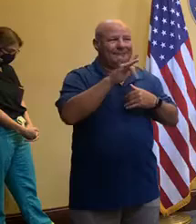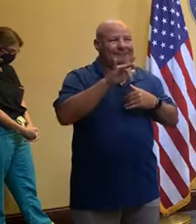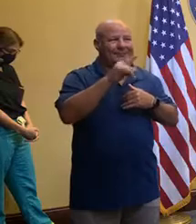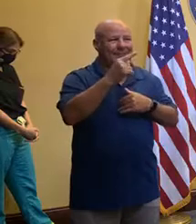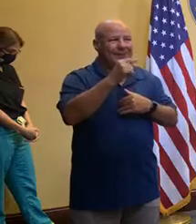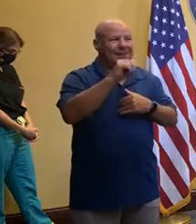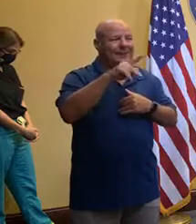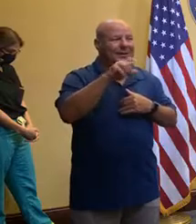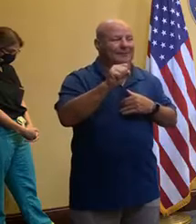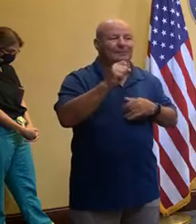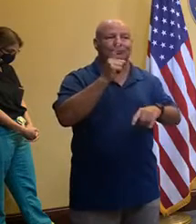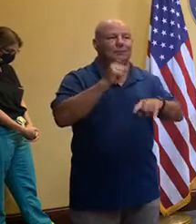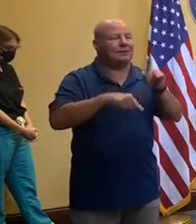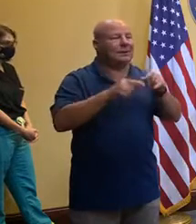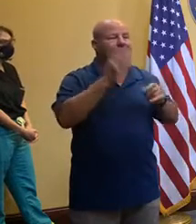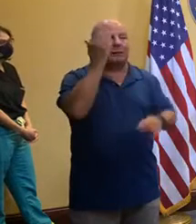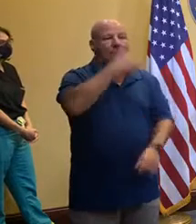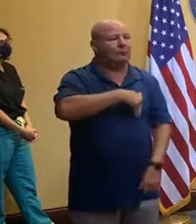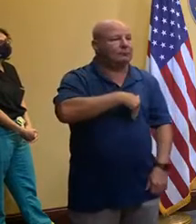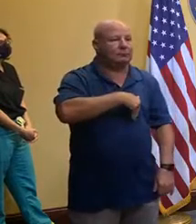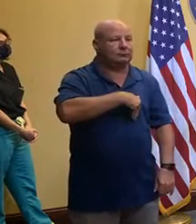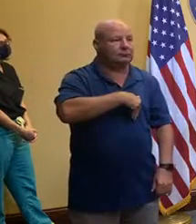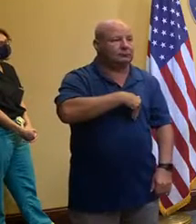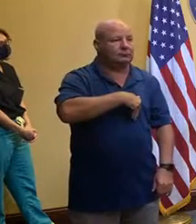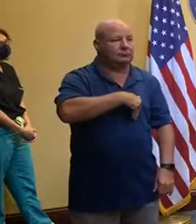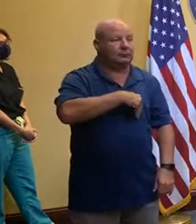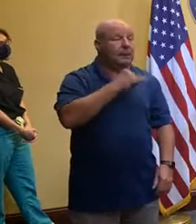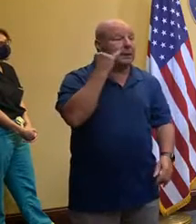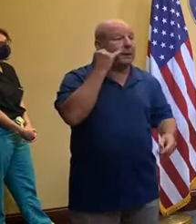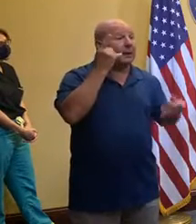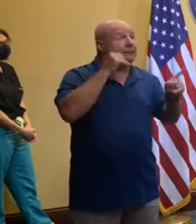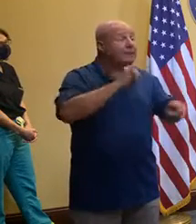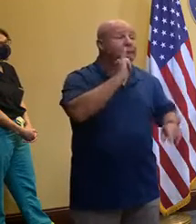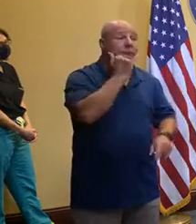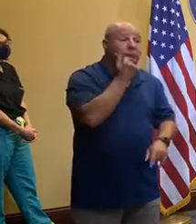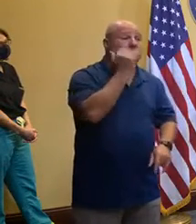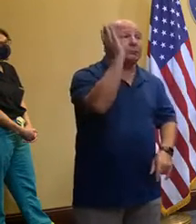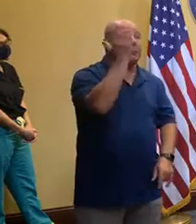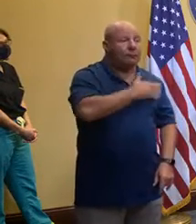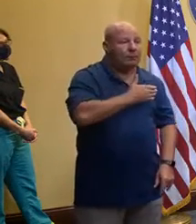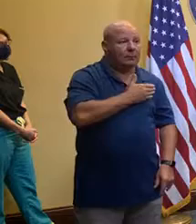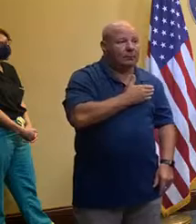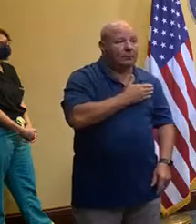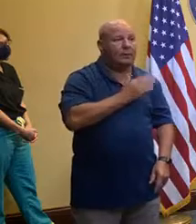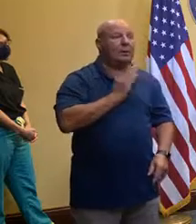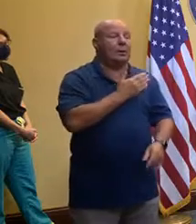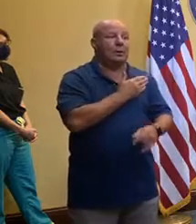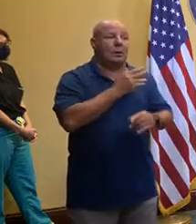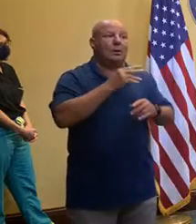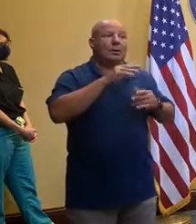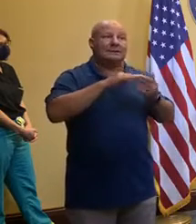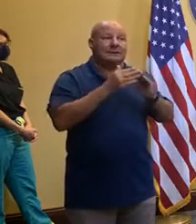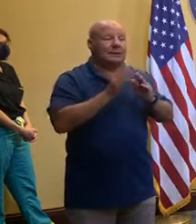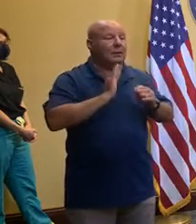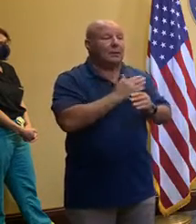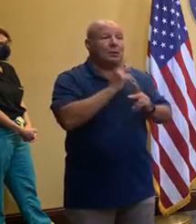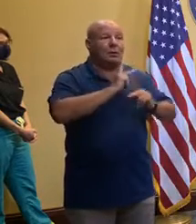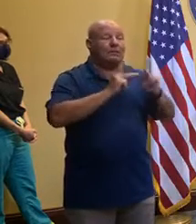cannot overlook. But if we do overlook, we will put our city and our people so far